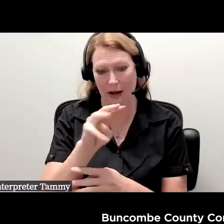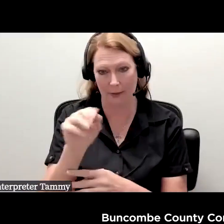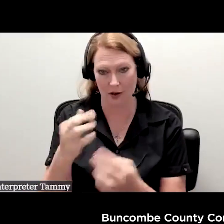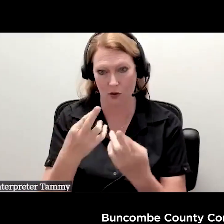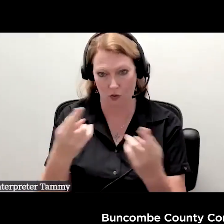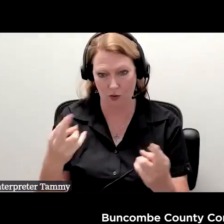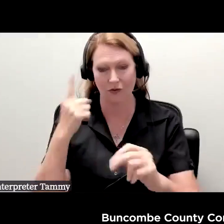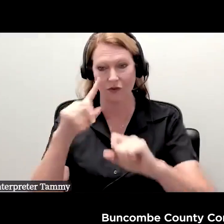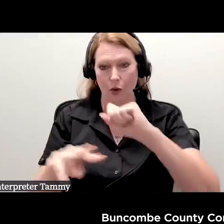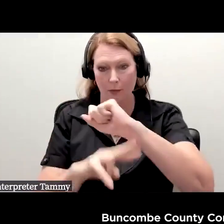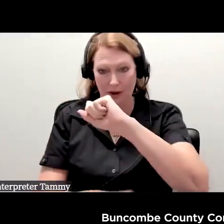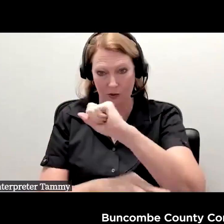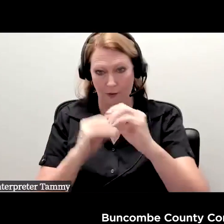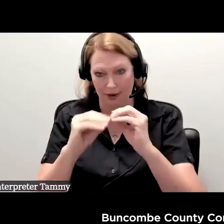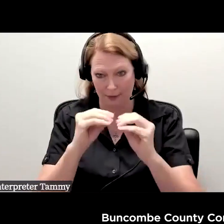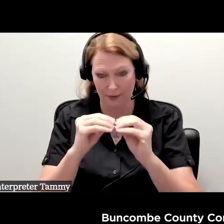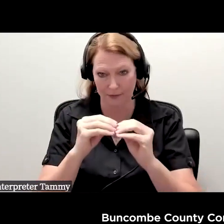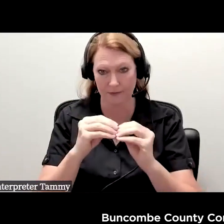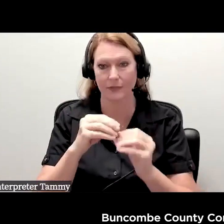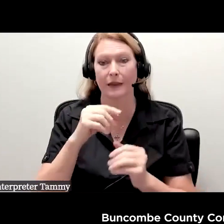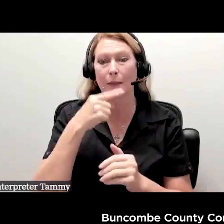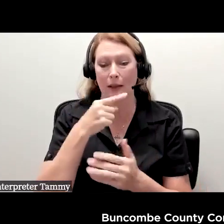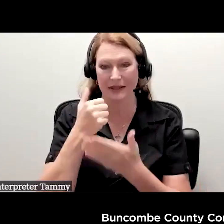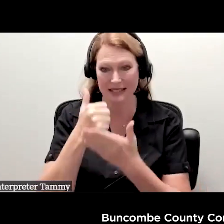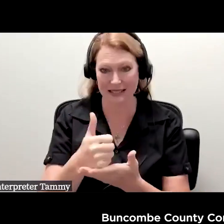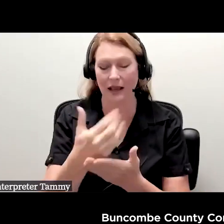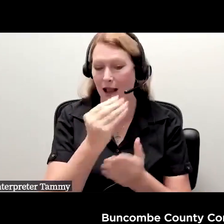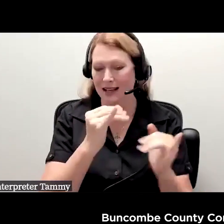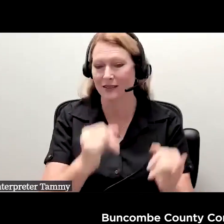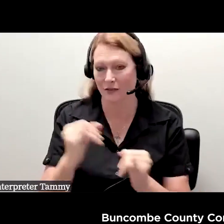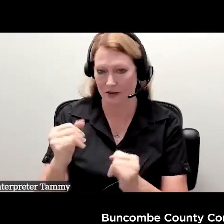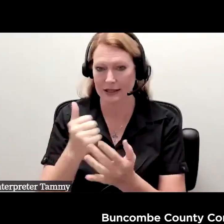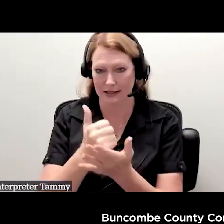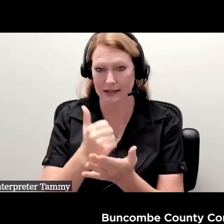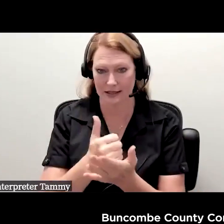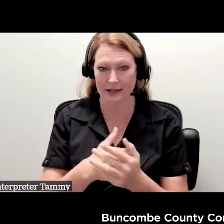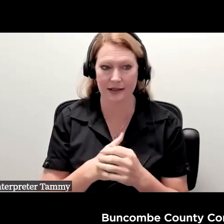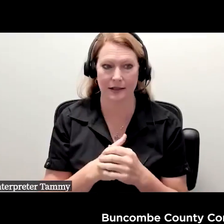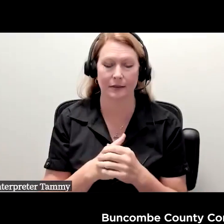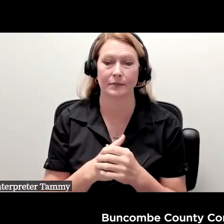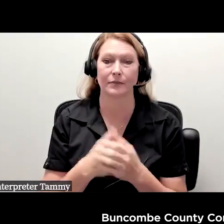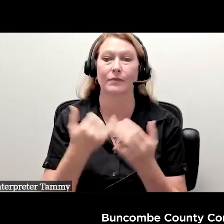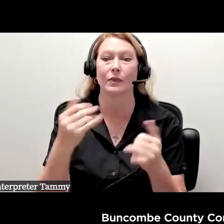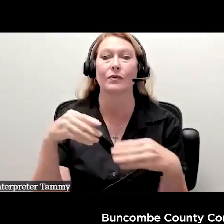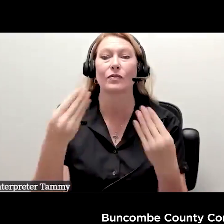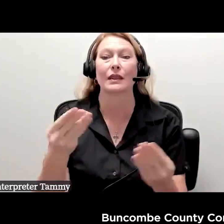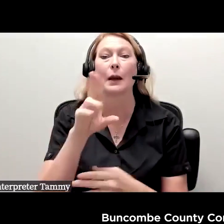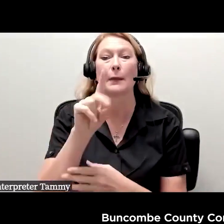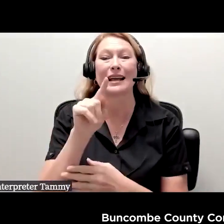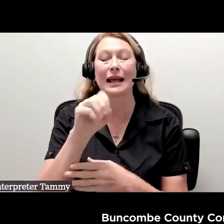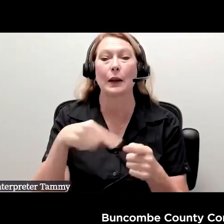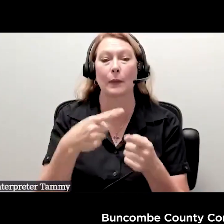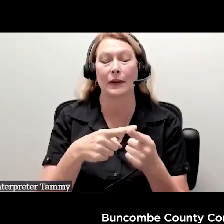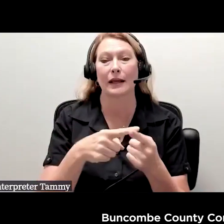bridge repair via public assistance or individual assistance. And now we'll provide an update on the transition